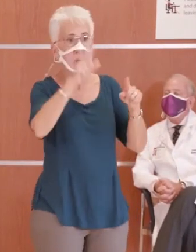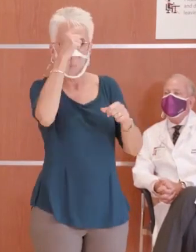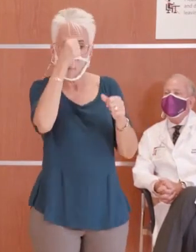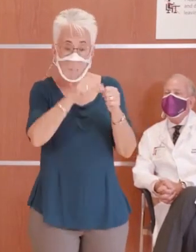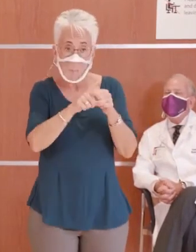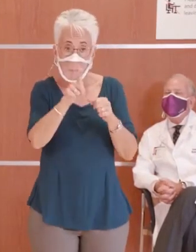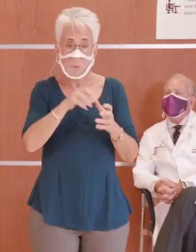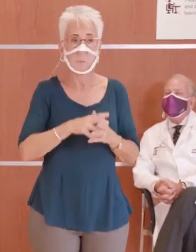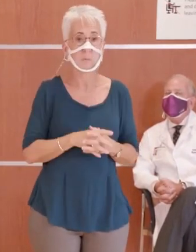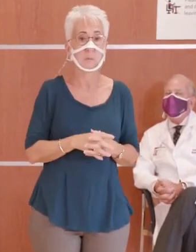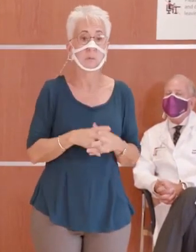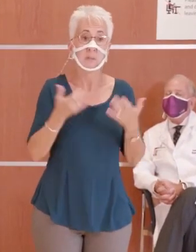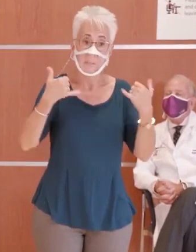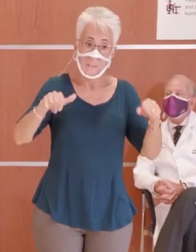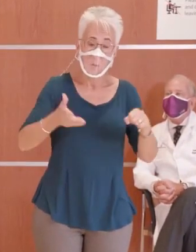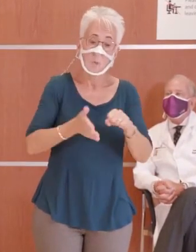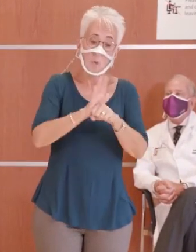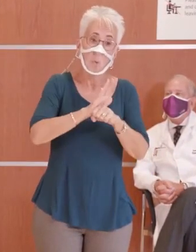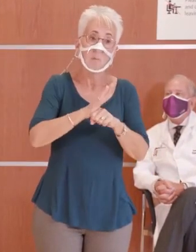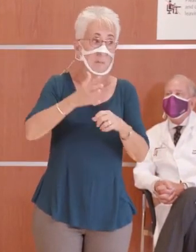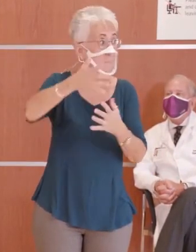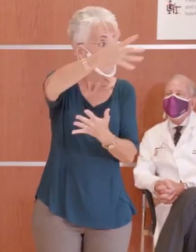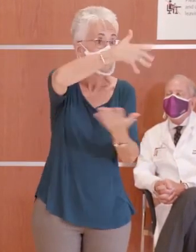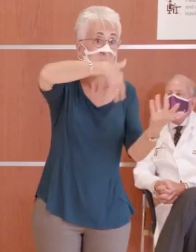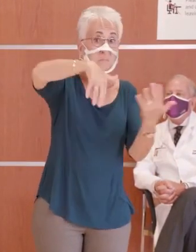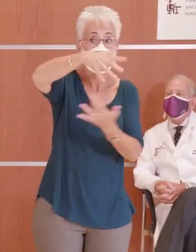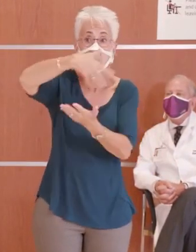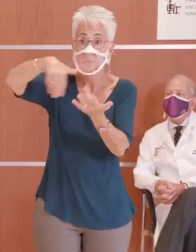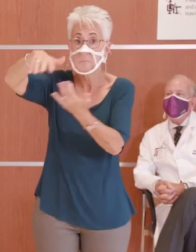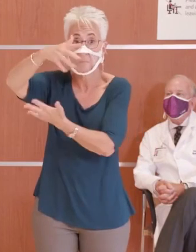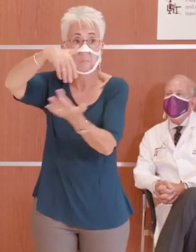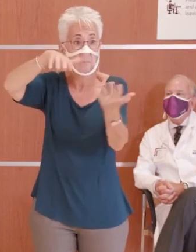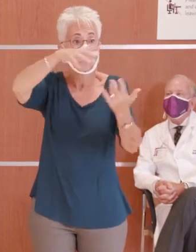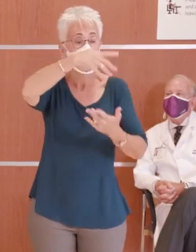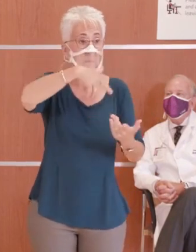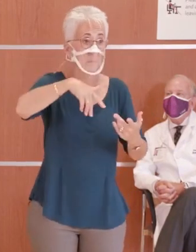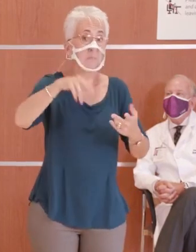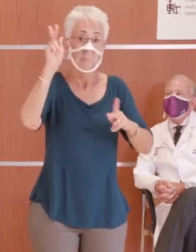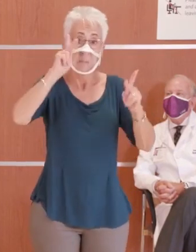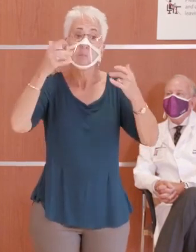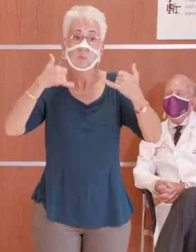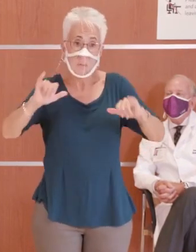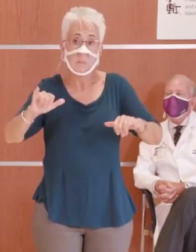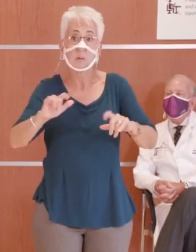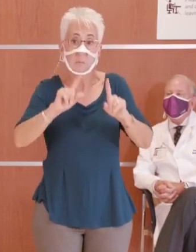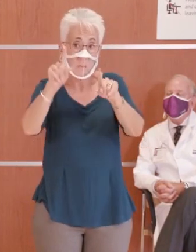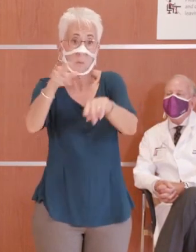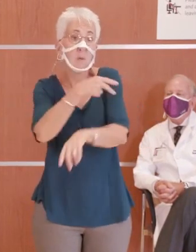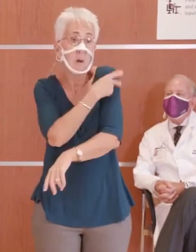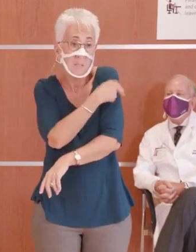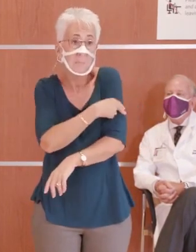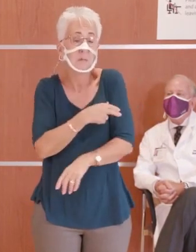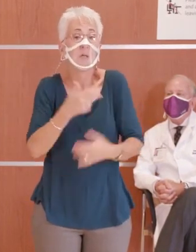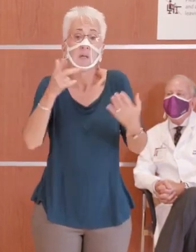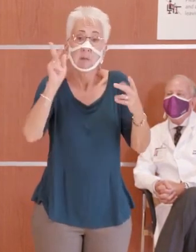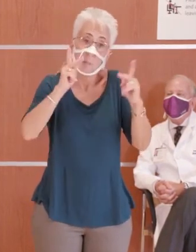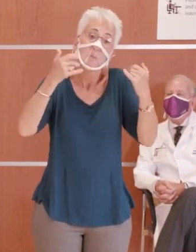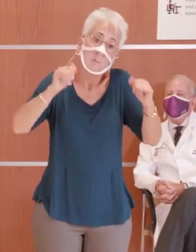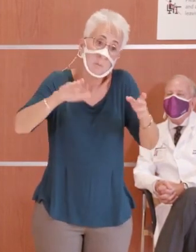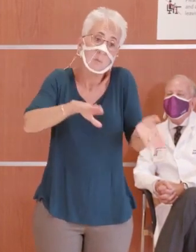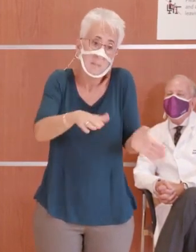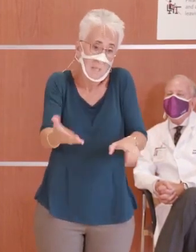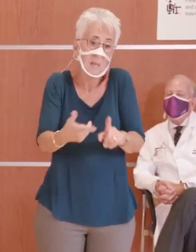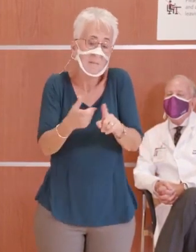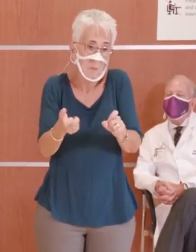we still have COVID-19 circulating. People are still being hospitalized. People are still dying from COVID. We still